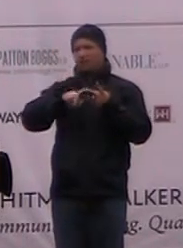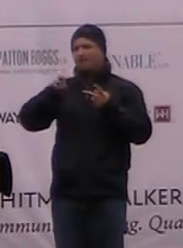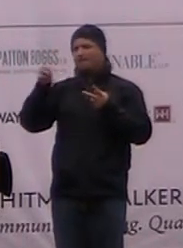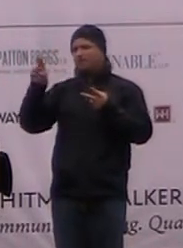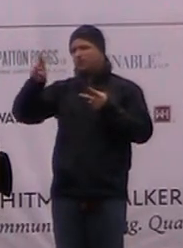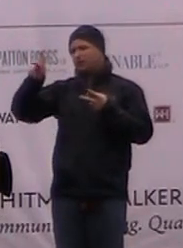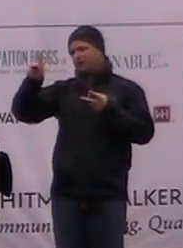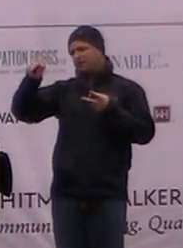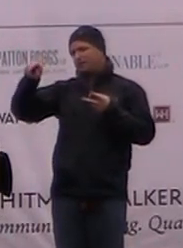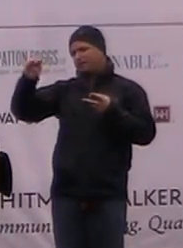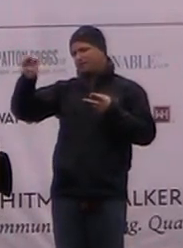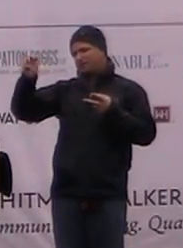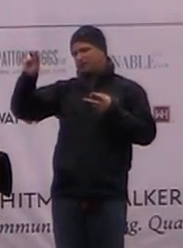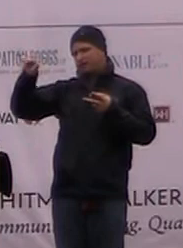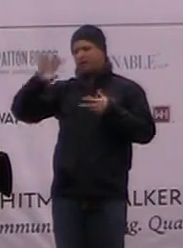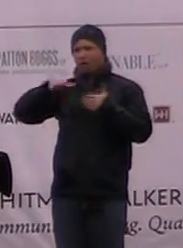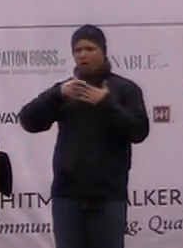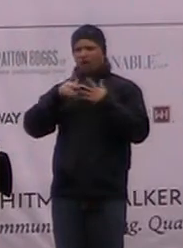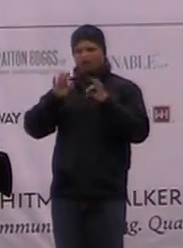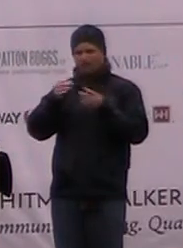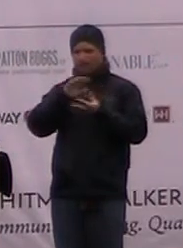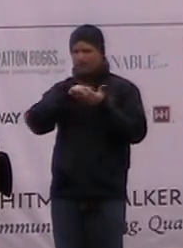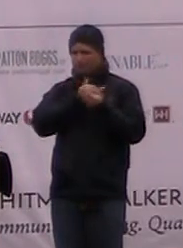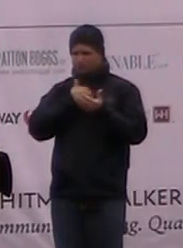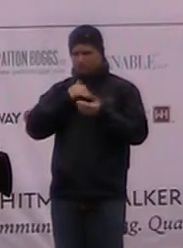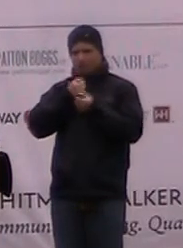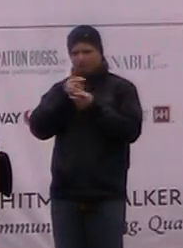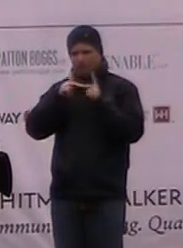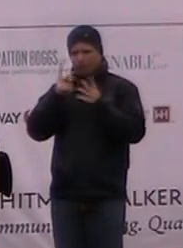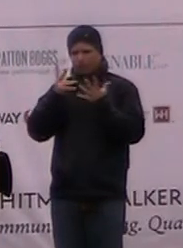our loved ones who are no longer with us.